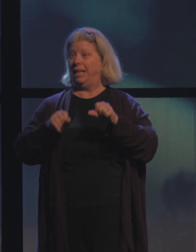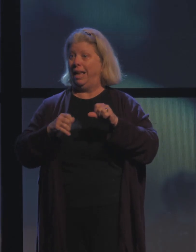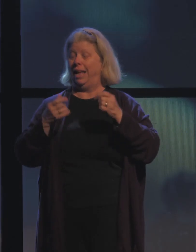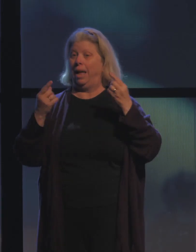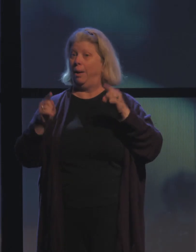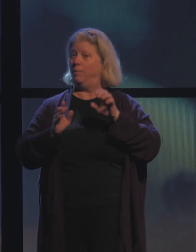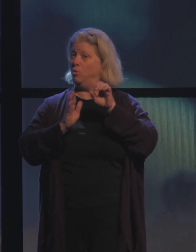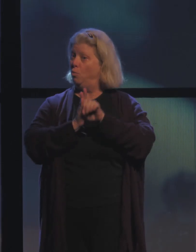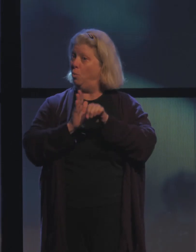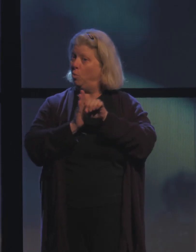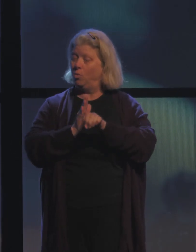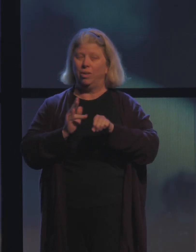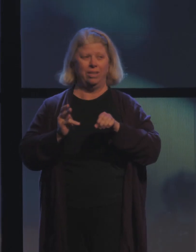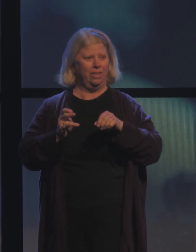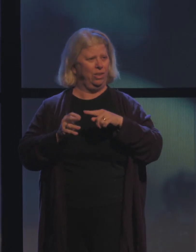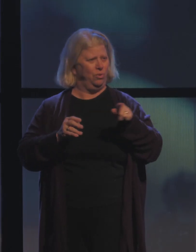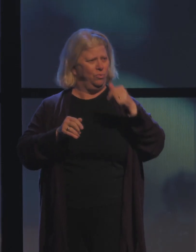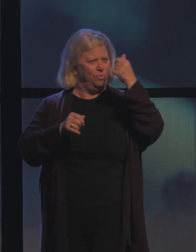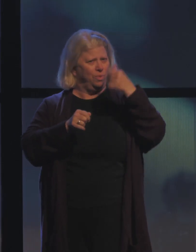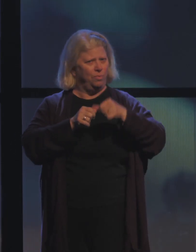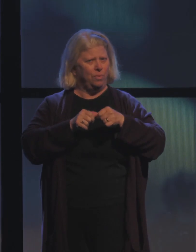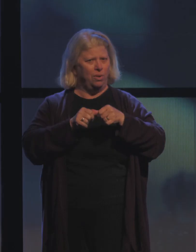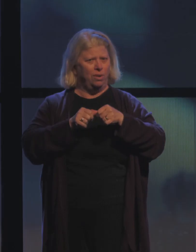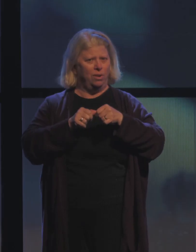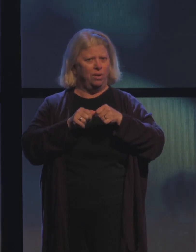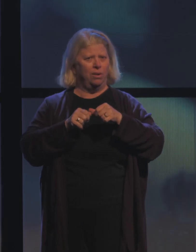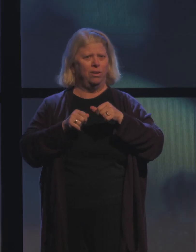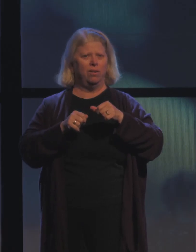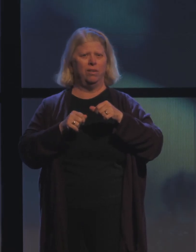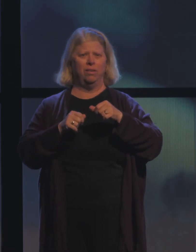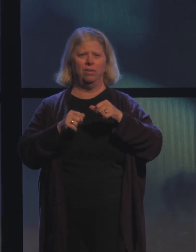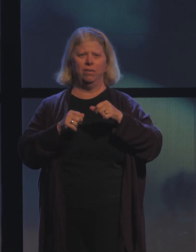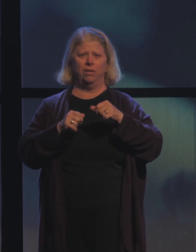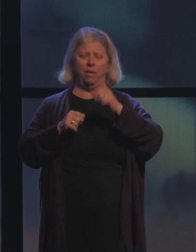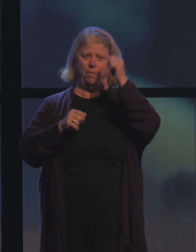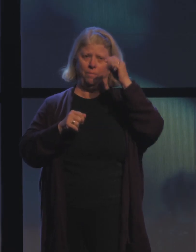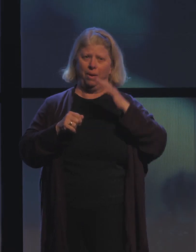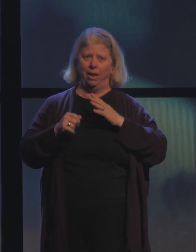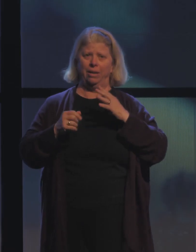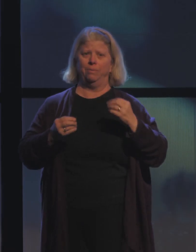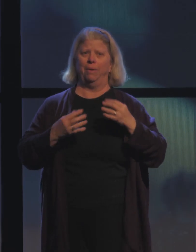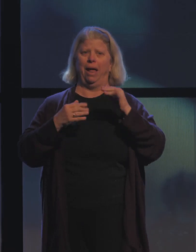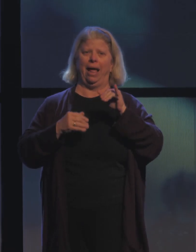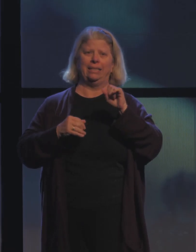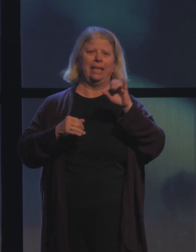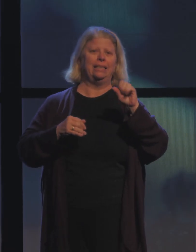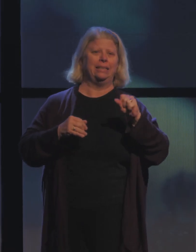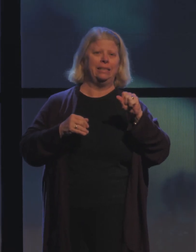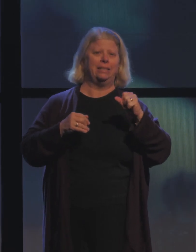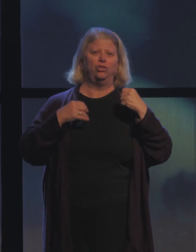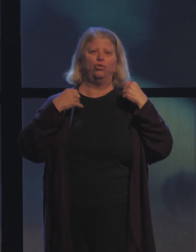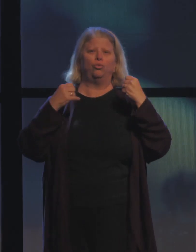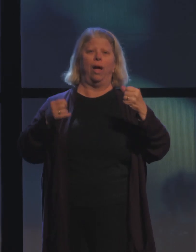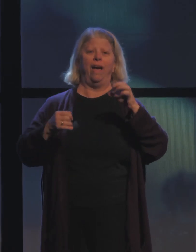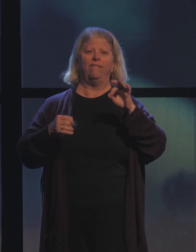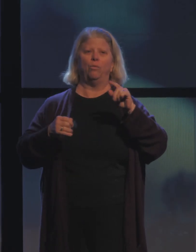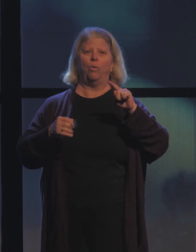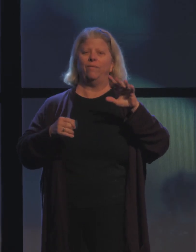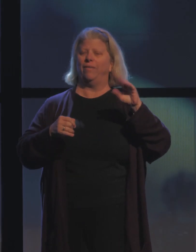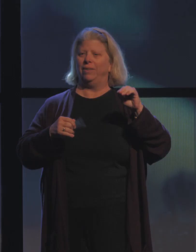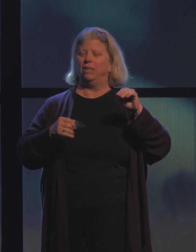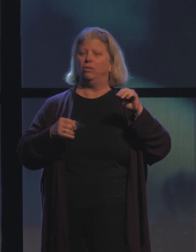New Orleans. I don't know if you guys remember, there was a man inspired by ISIS that drove his